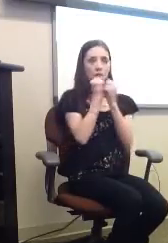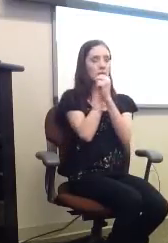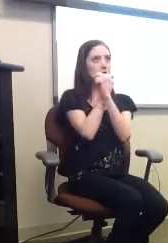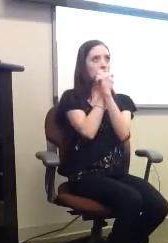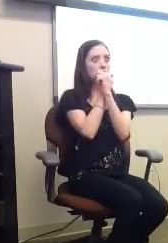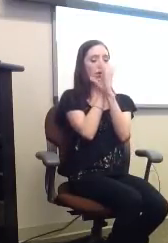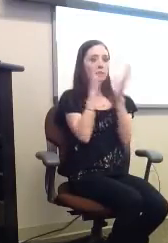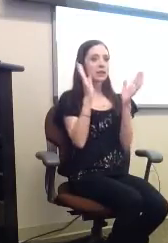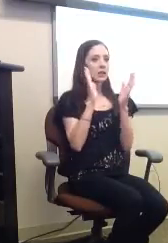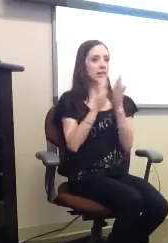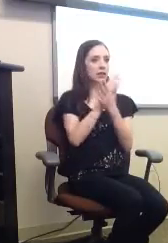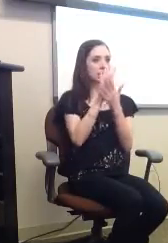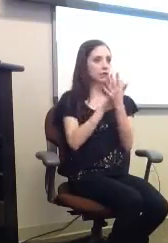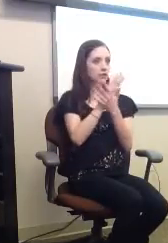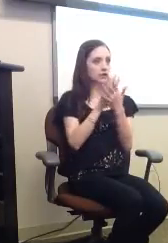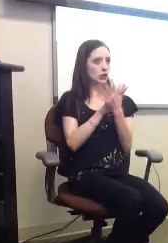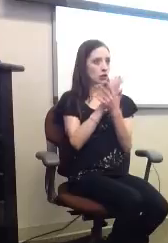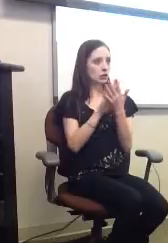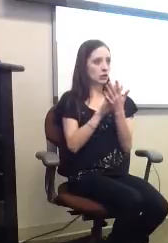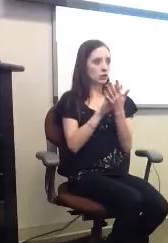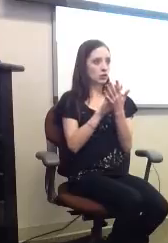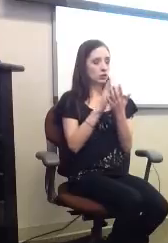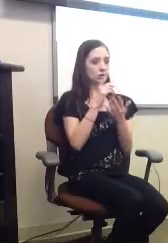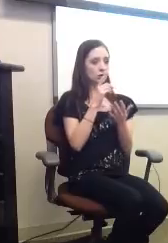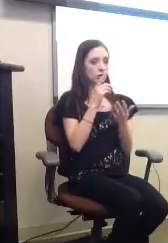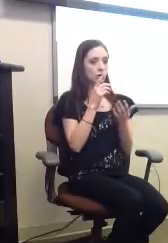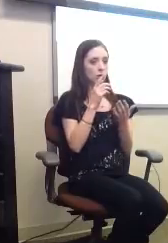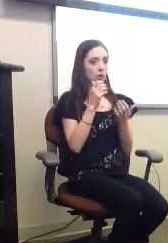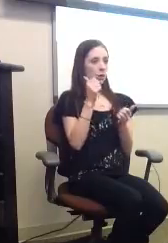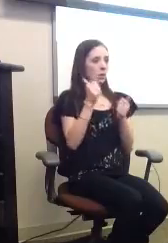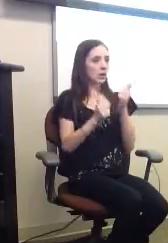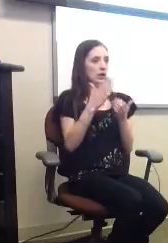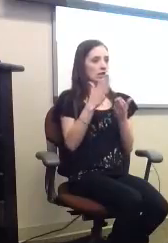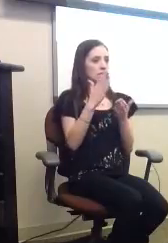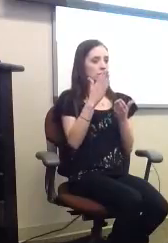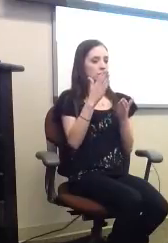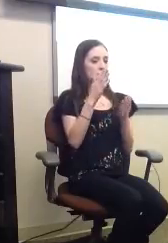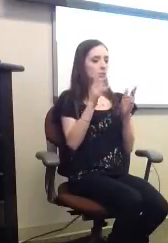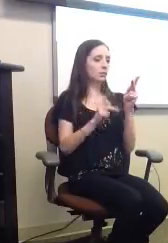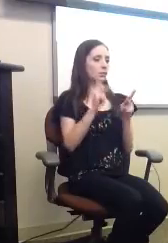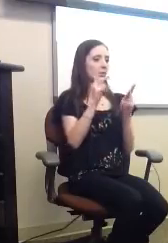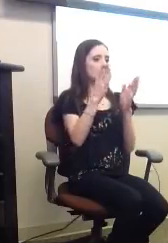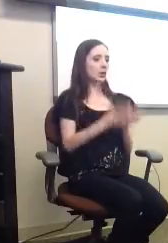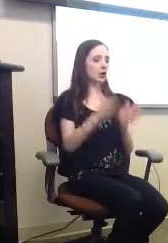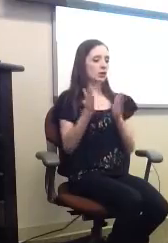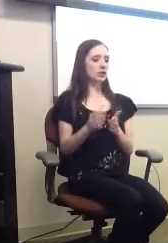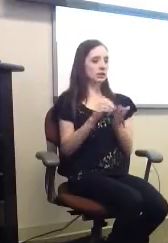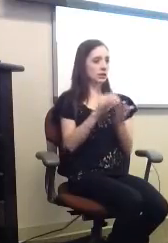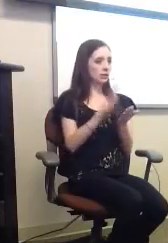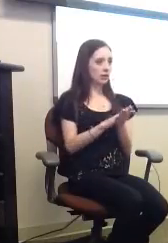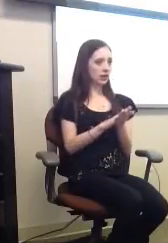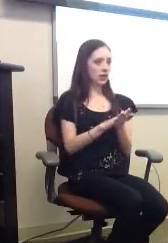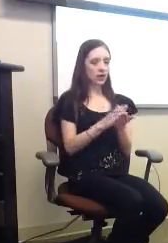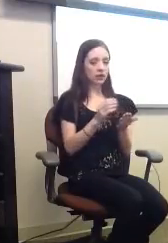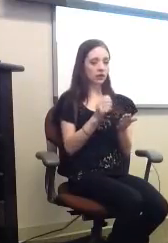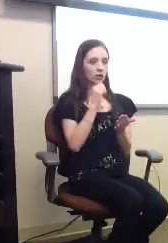who doesn't. And so I just want to do it right. I just don't, there's been several messages and I'm just not sure which